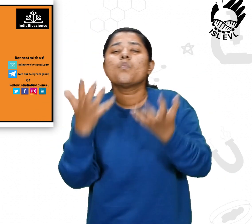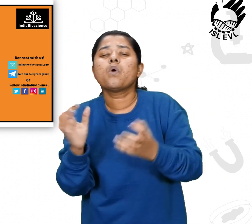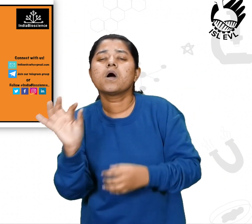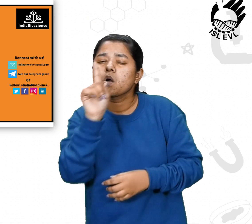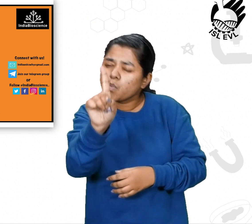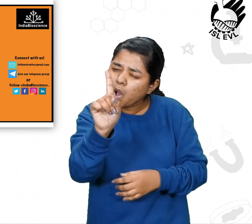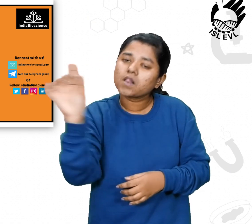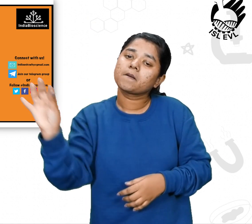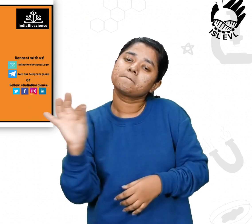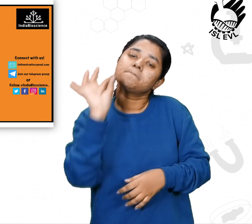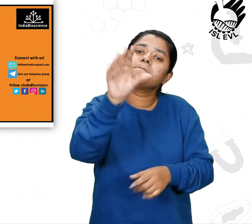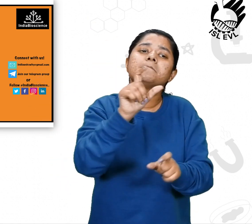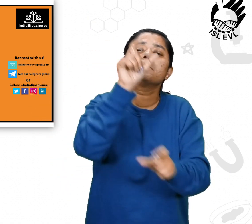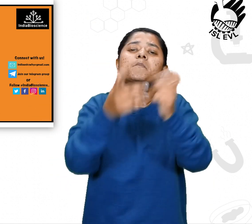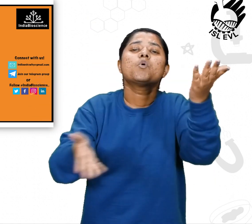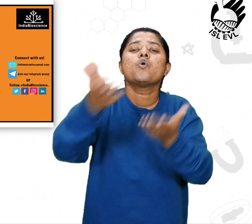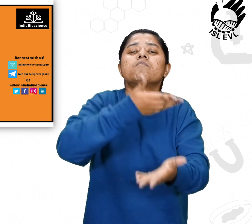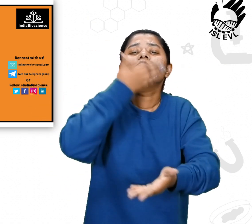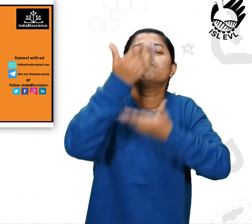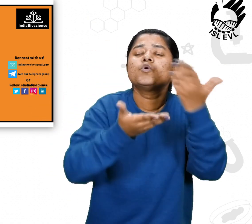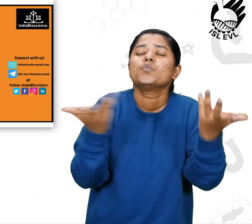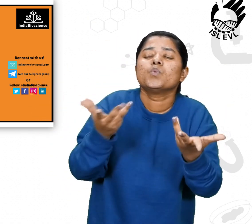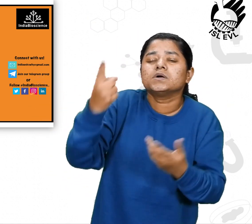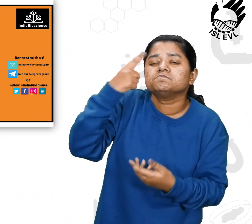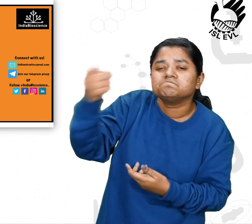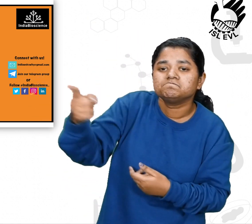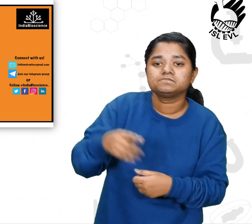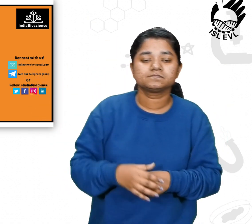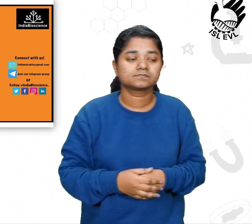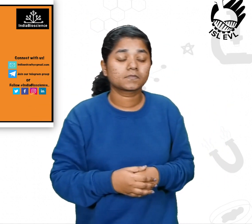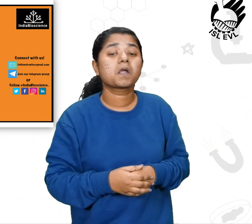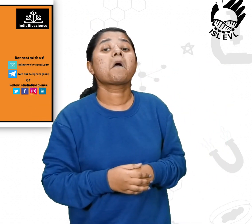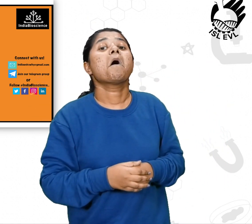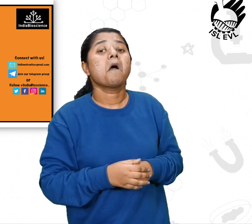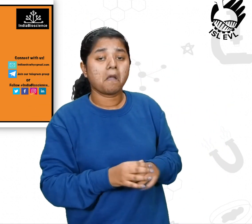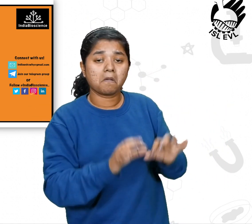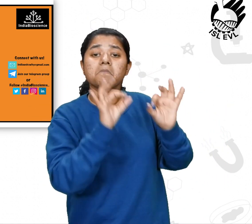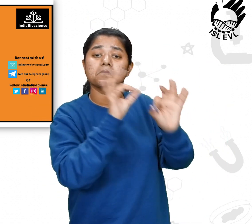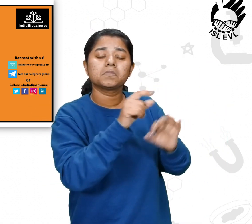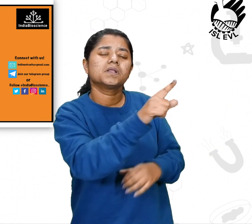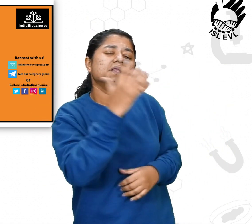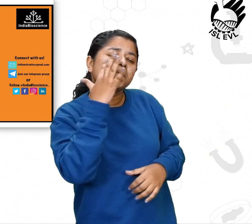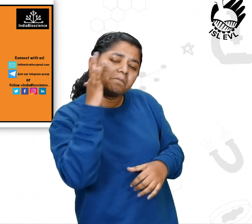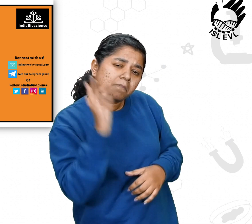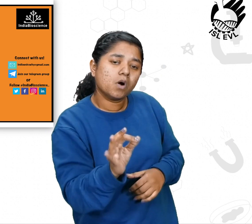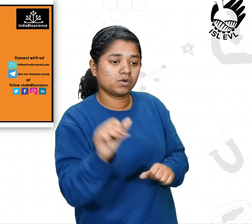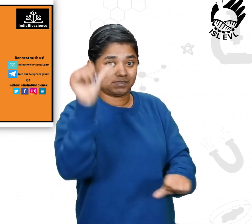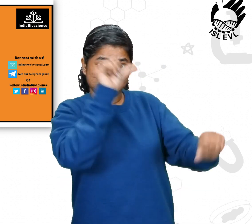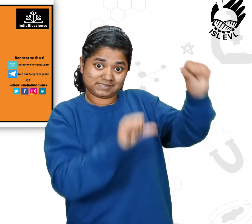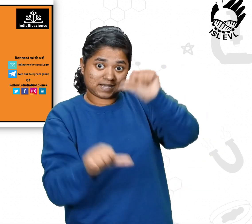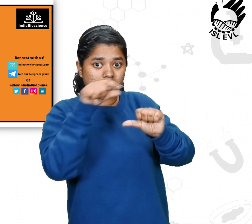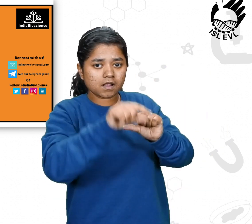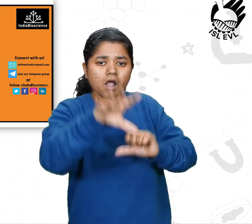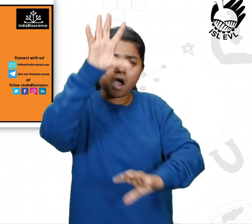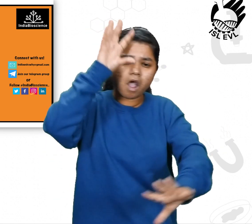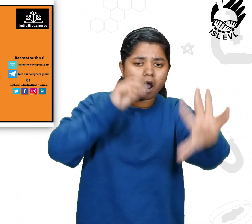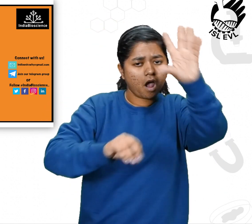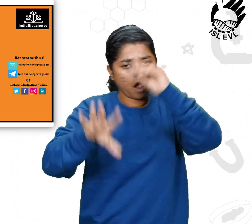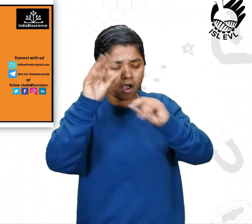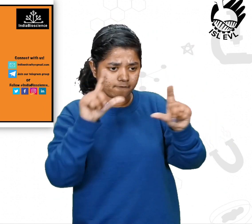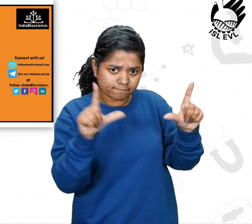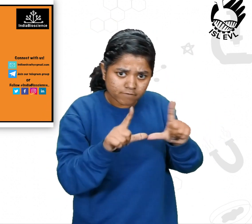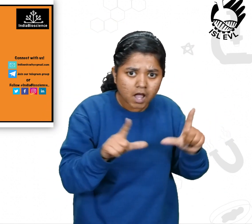probably. Okay, I think thinking about how science functions is also as important, perhaps even more important